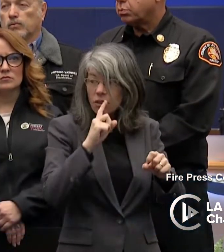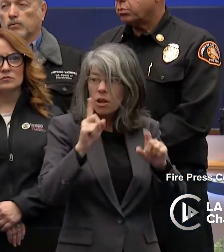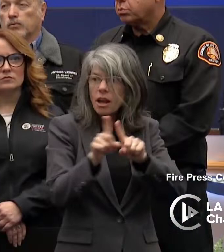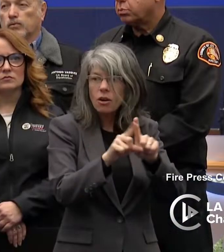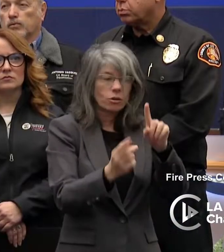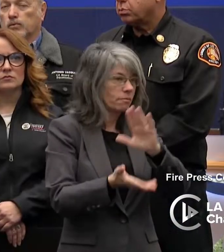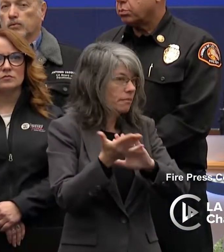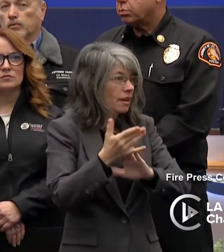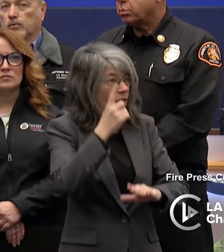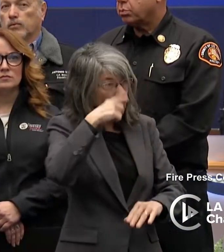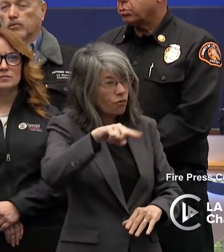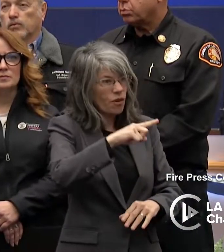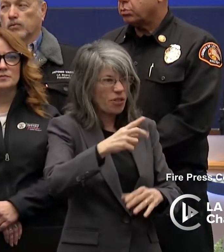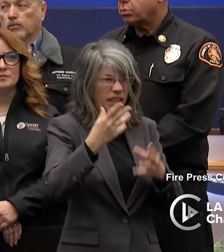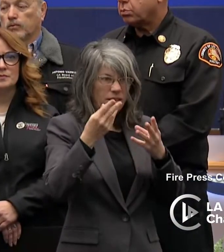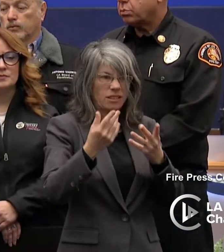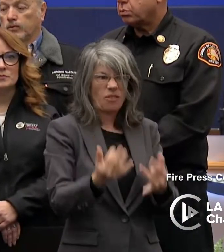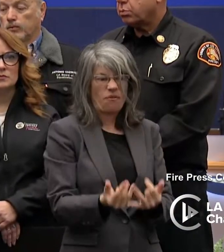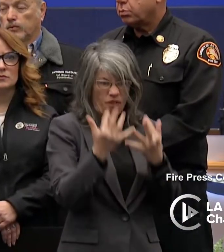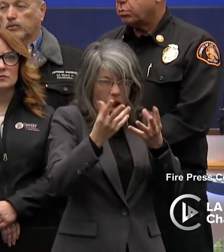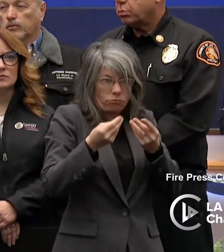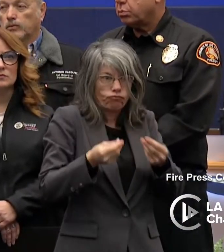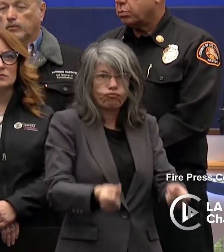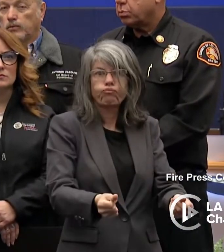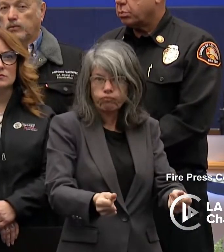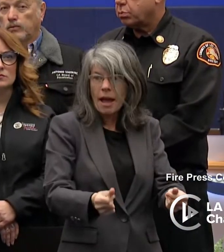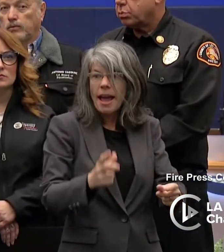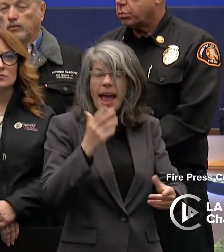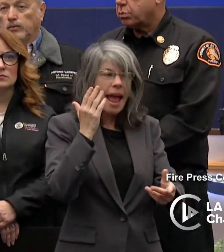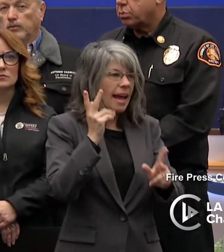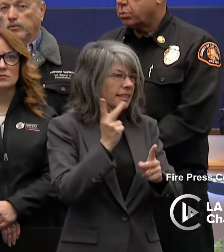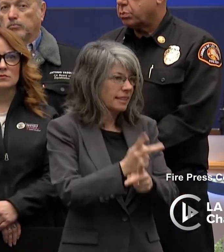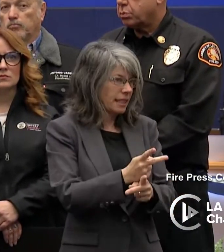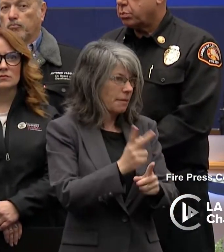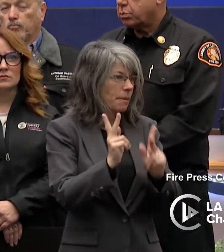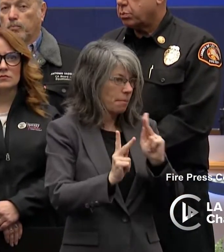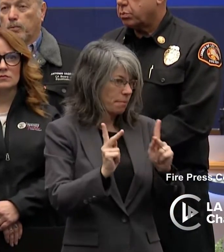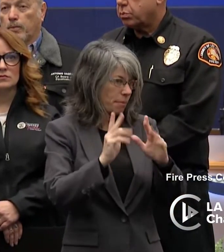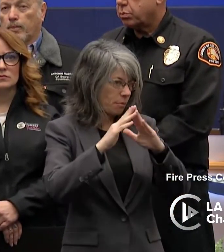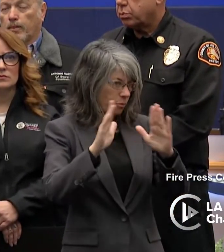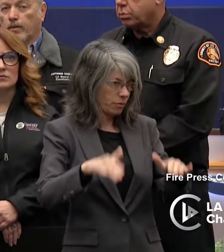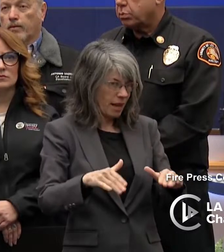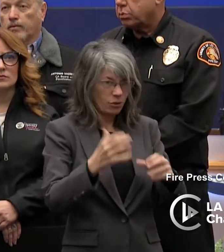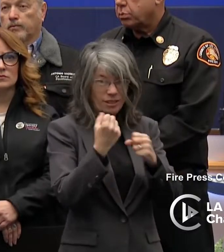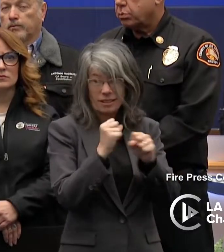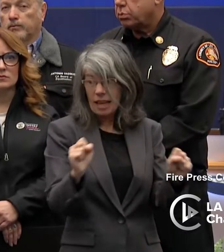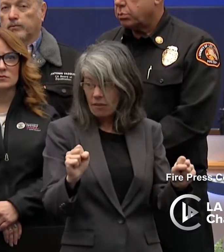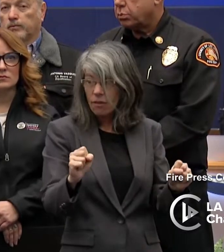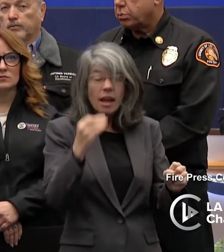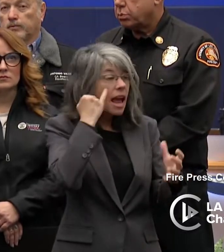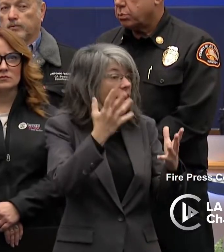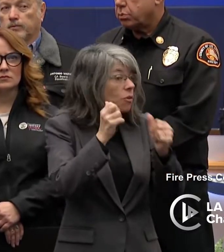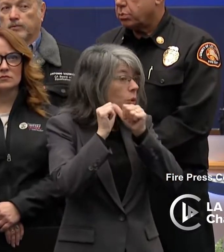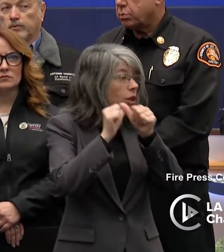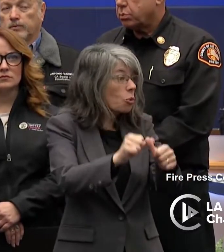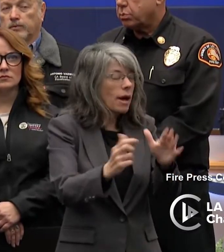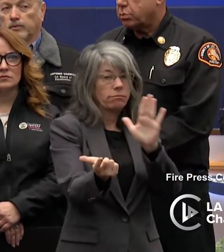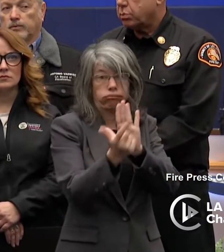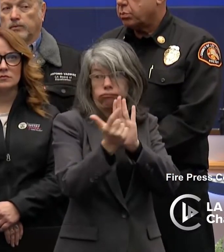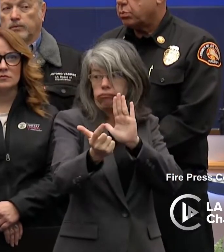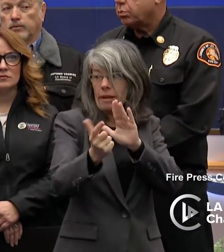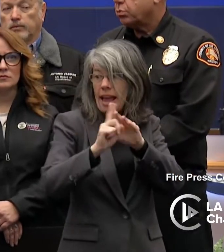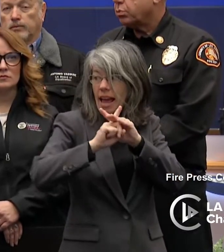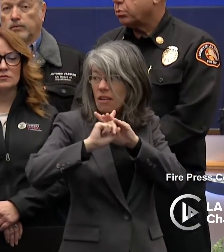facilitate these putting out of fires and keeping people's houses safe. If you want to go ahead and violate